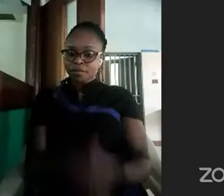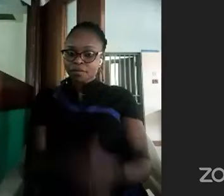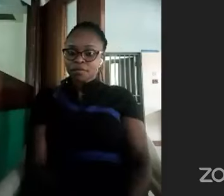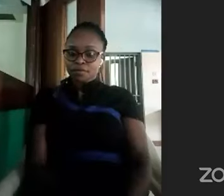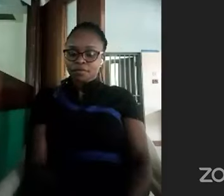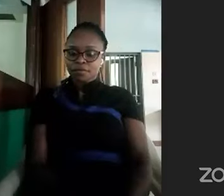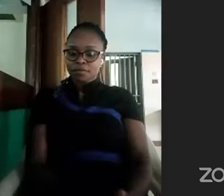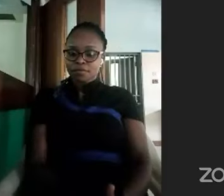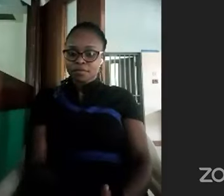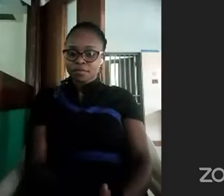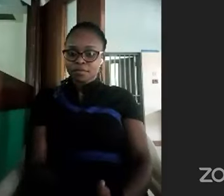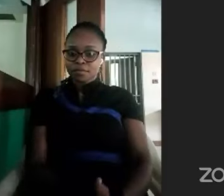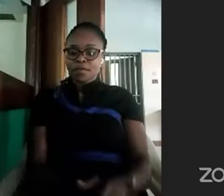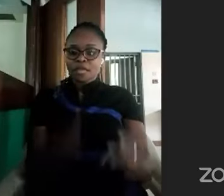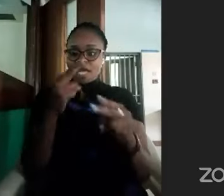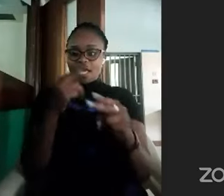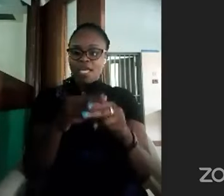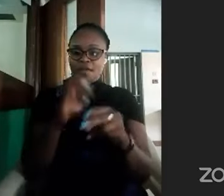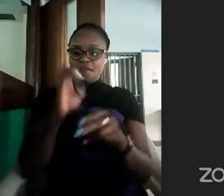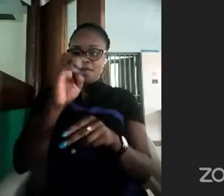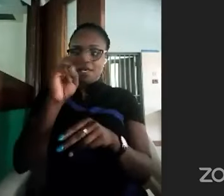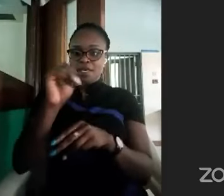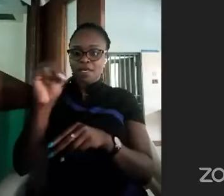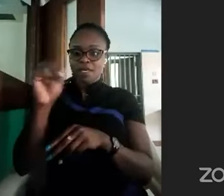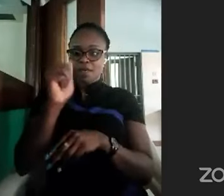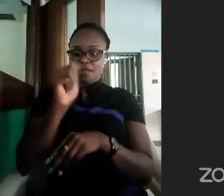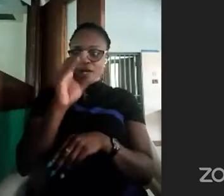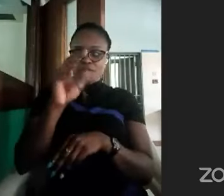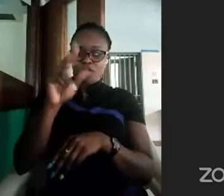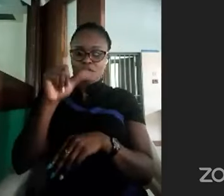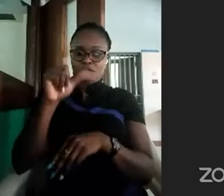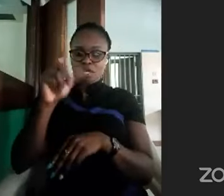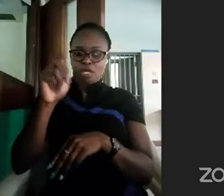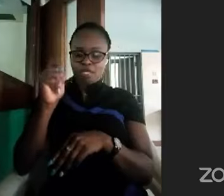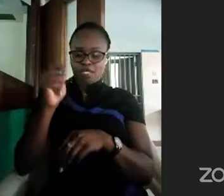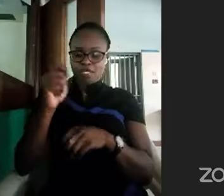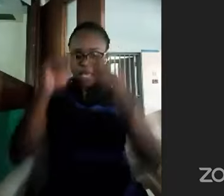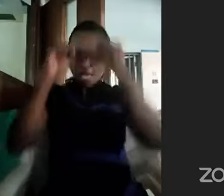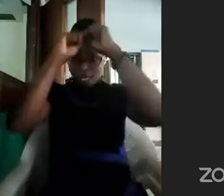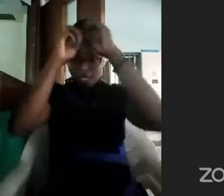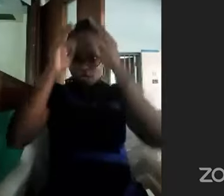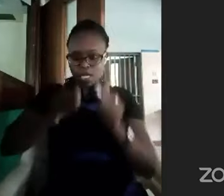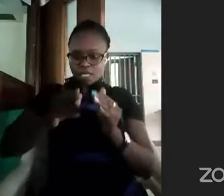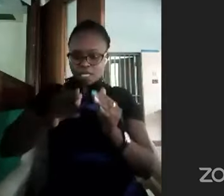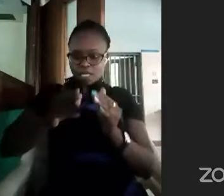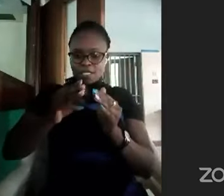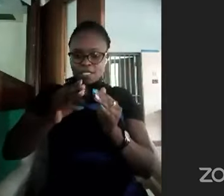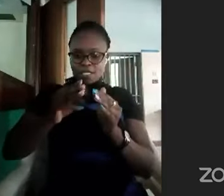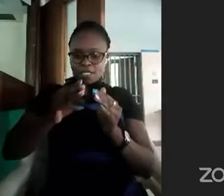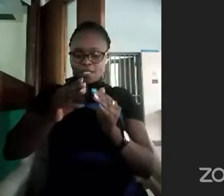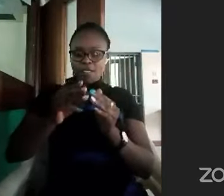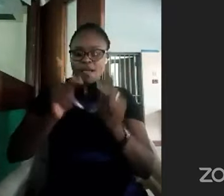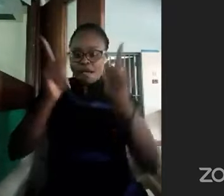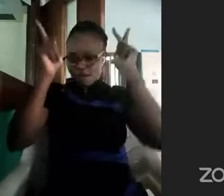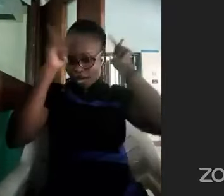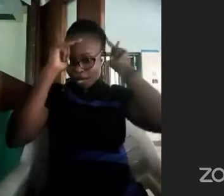Immaculate Amundi. I'm a student at Masinde Muliro. Right now, I'm in Kakamega. I'm pursuing Masters in Peace and Conflict.